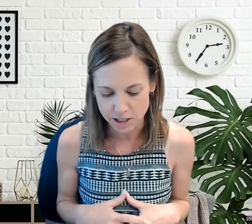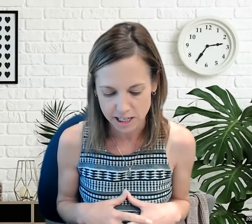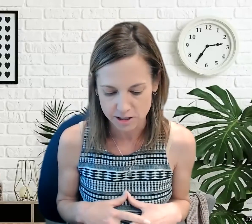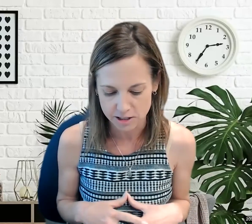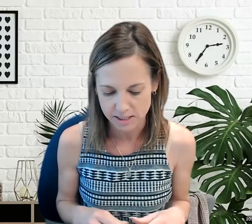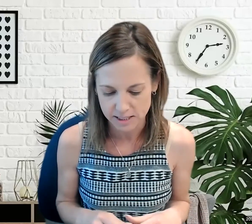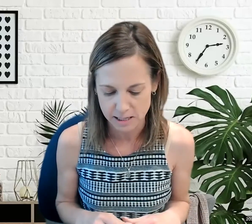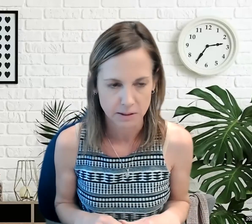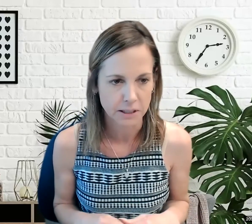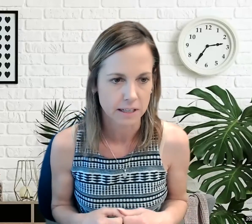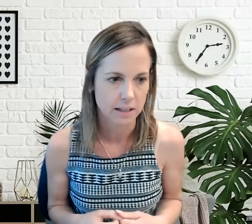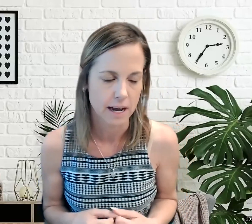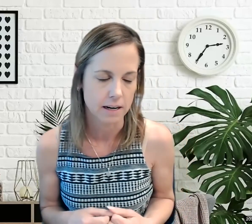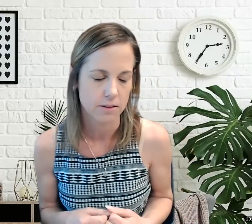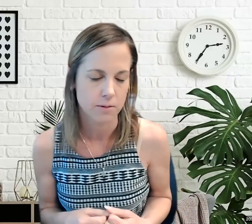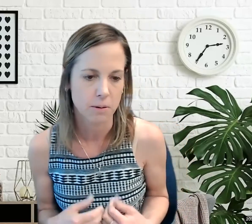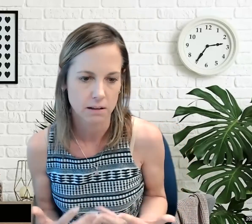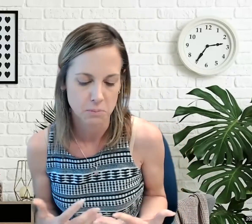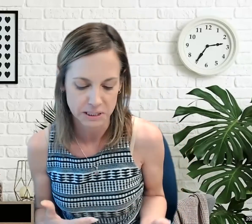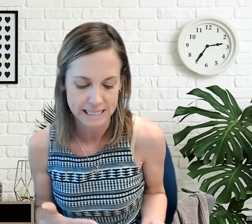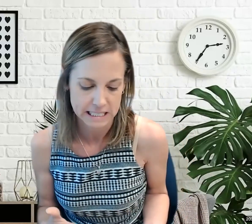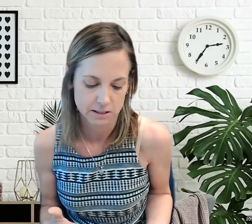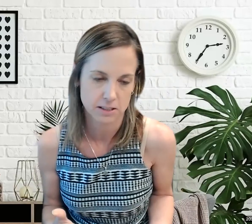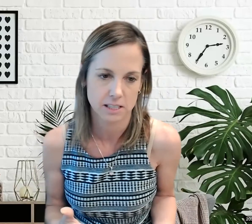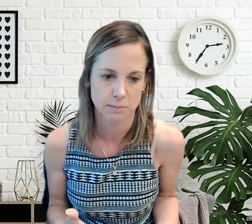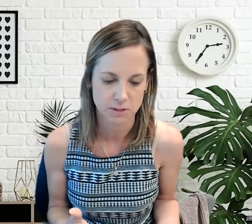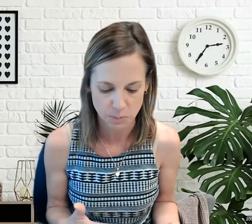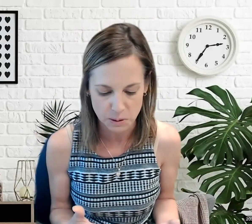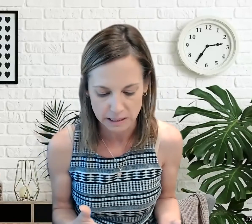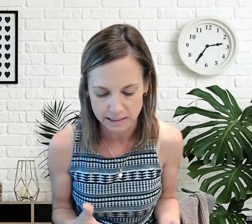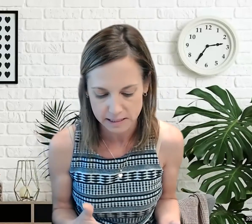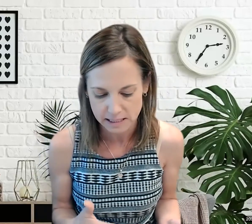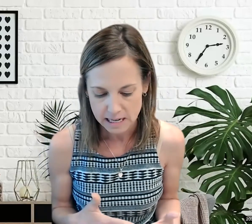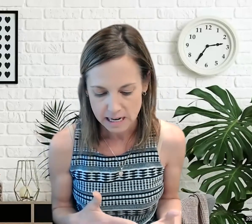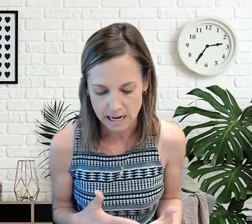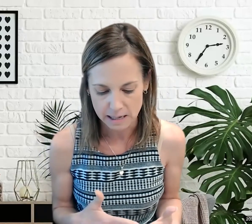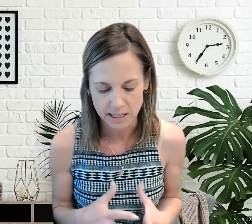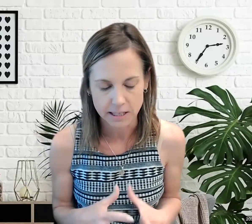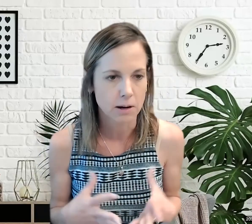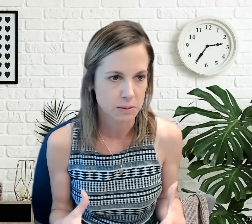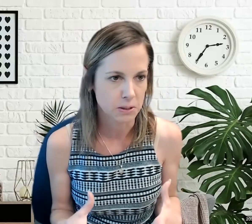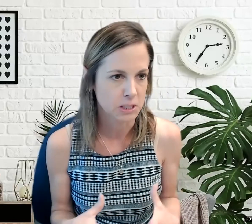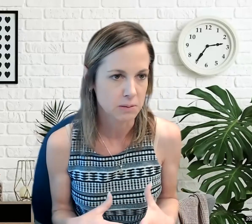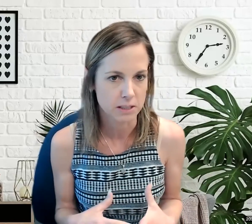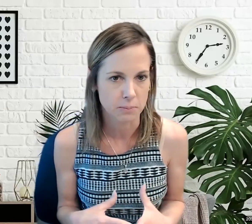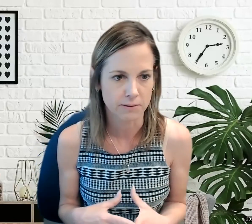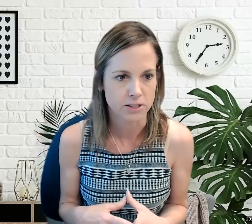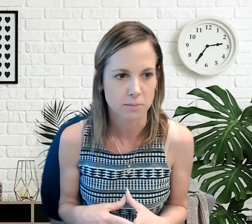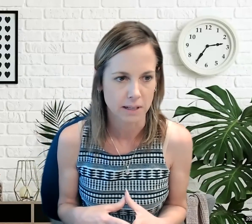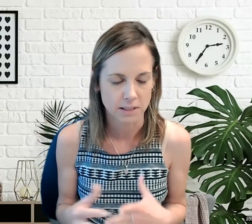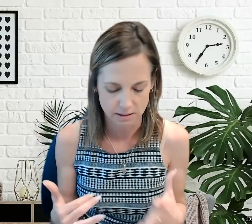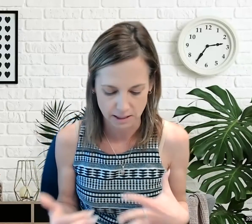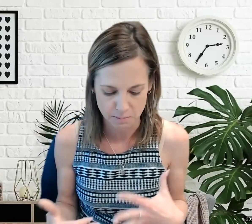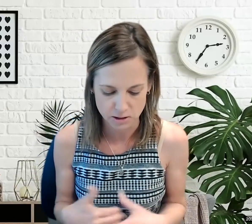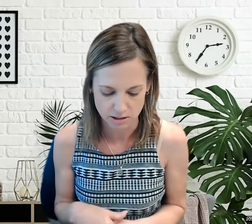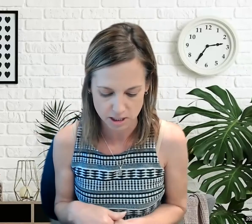the education system and looking at it through what we call a multi-tiered system of support lens. And I know I'm supposed to speak to prevention,